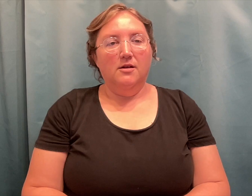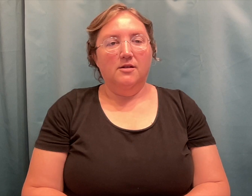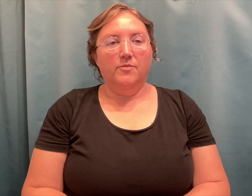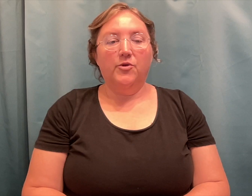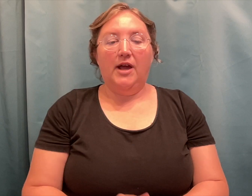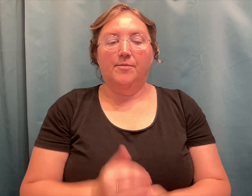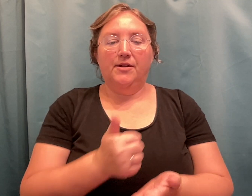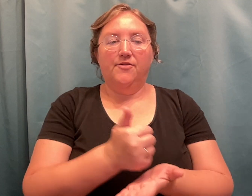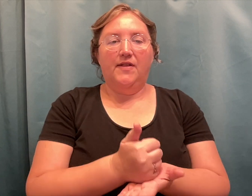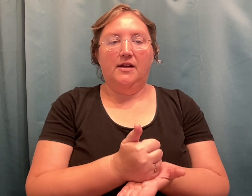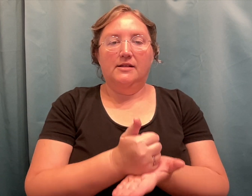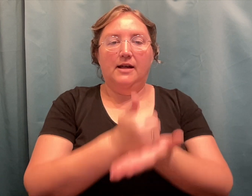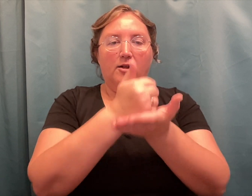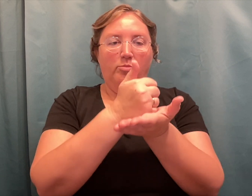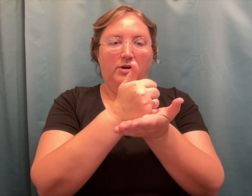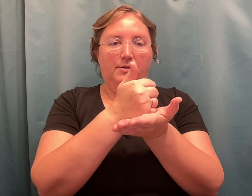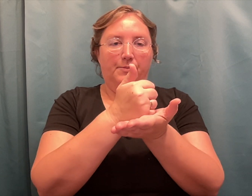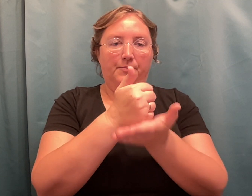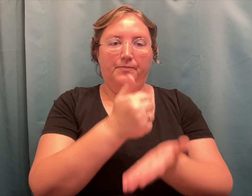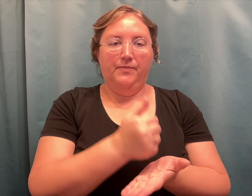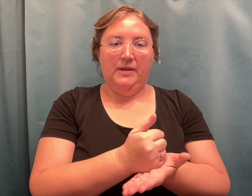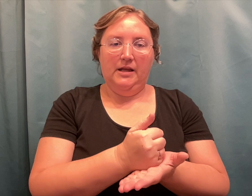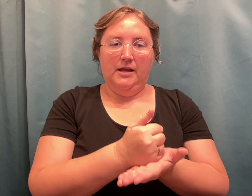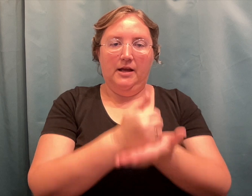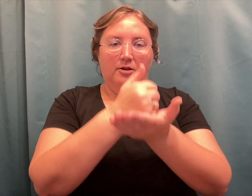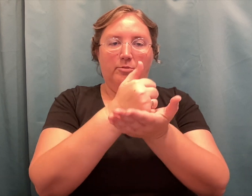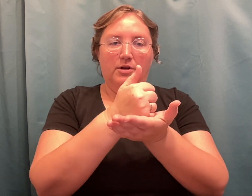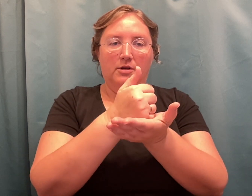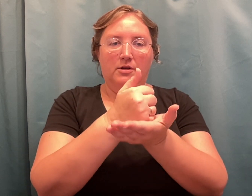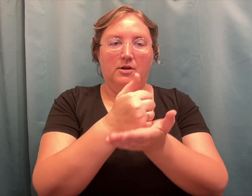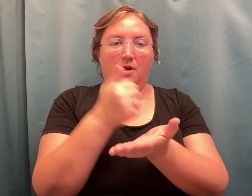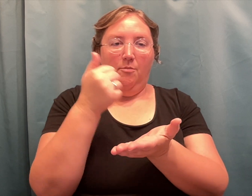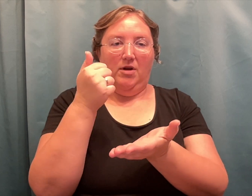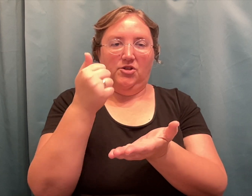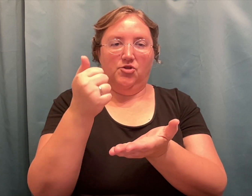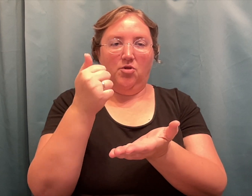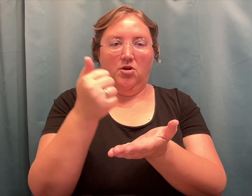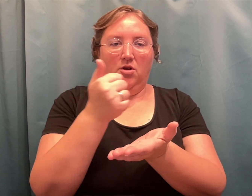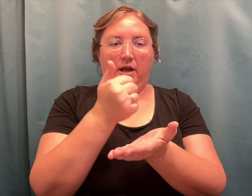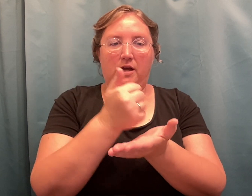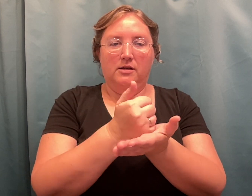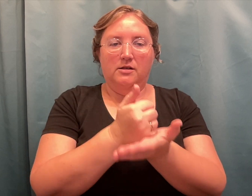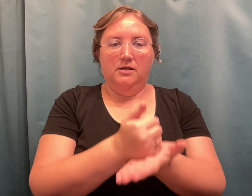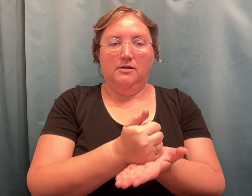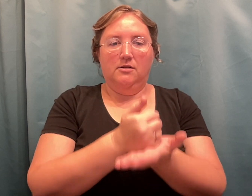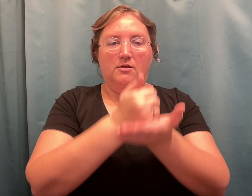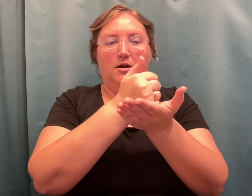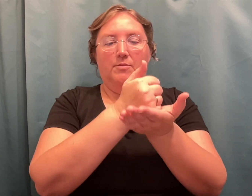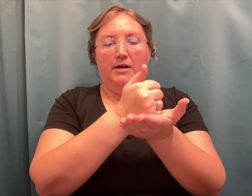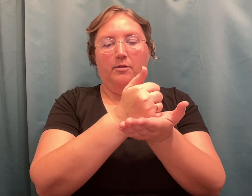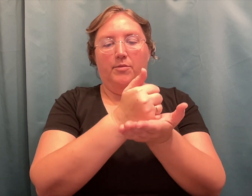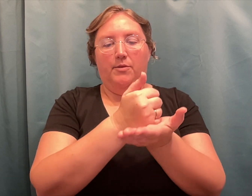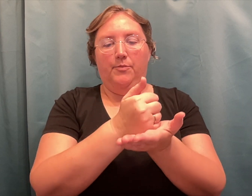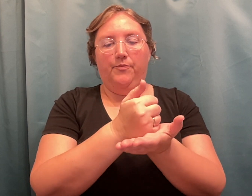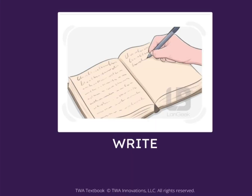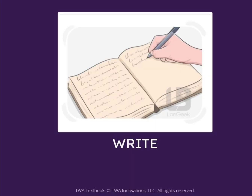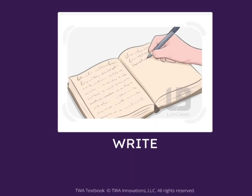Some vocabulary for that is help, help. My strong hand is on top, help.